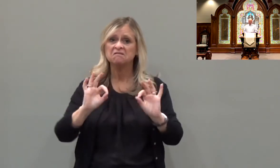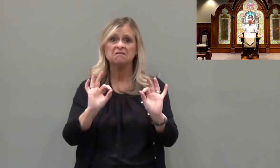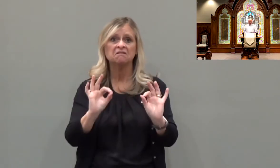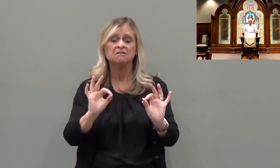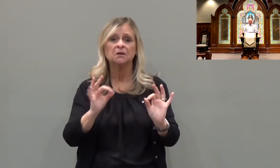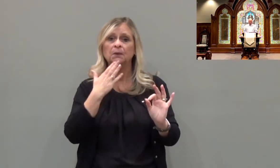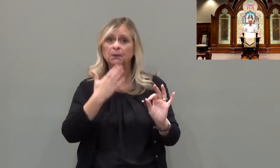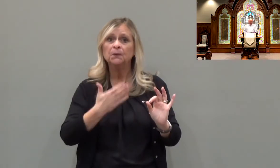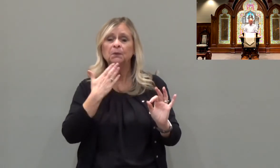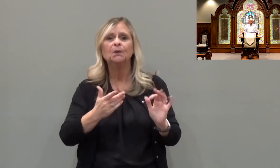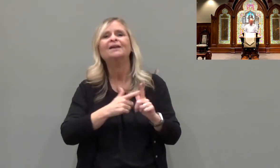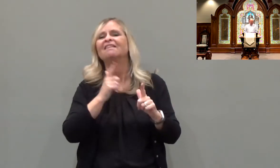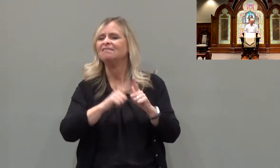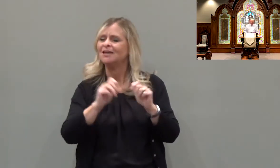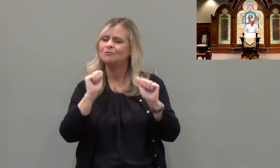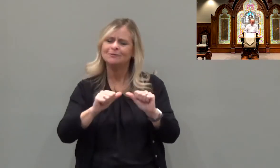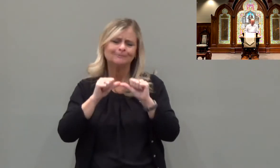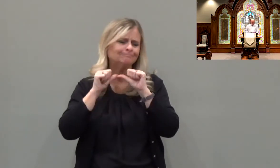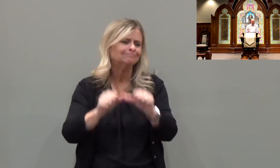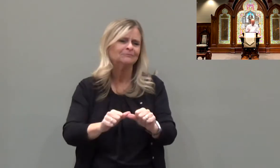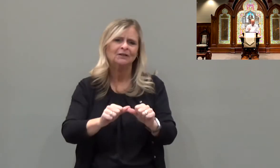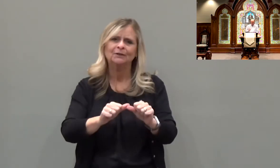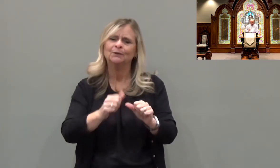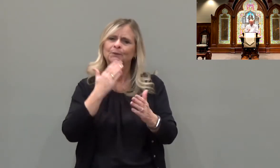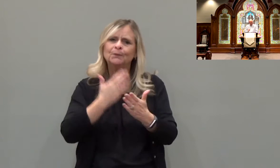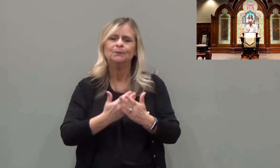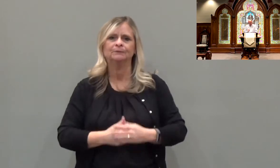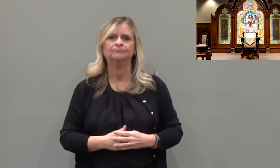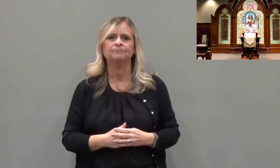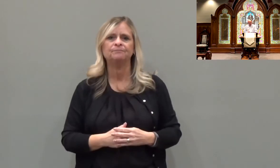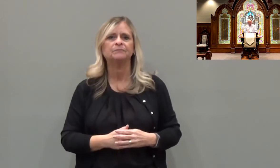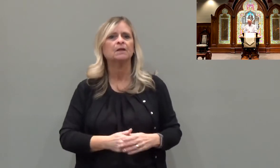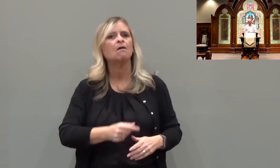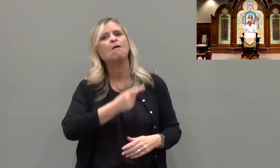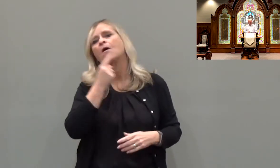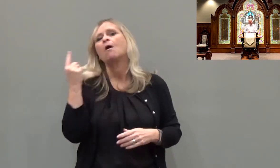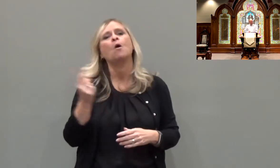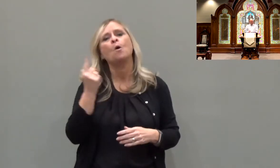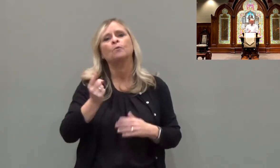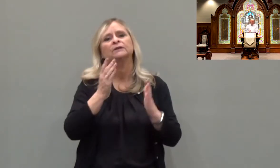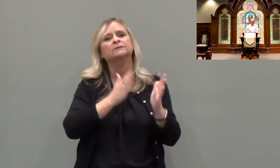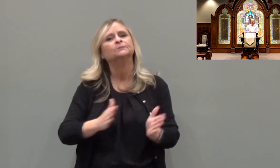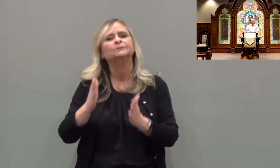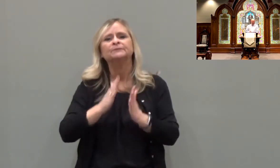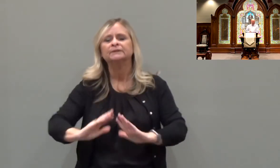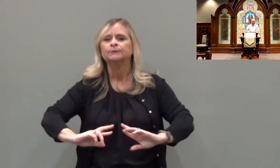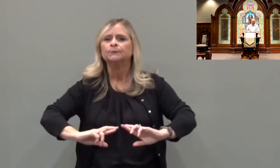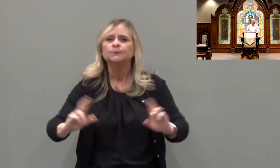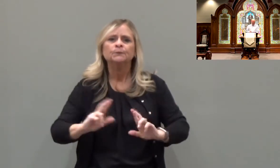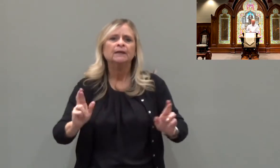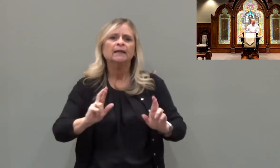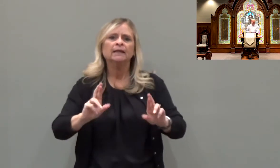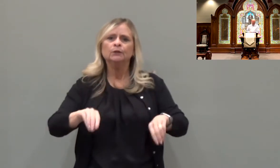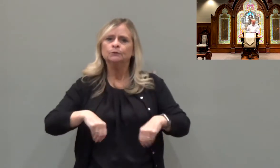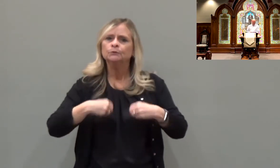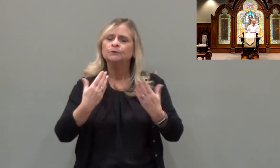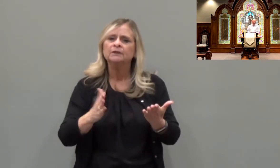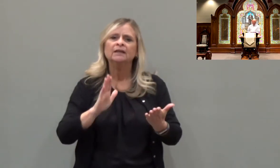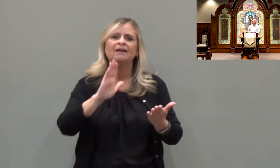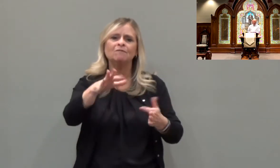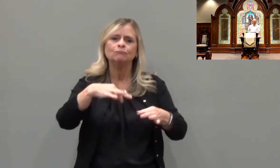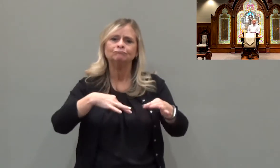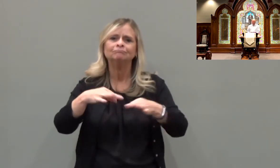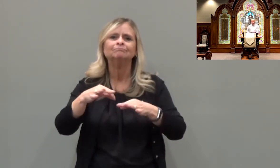strike and strike hard. Always be prepared. Be ready to give your defense